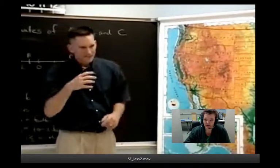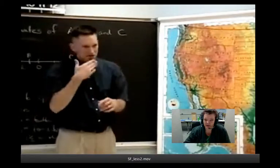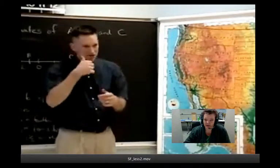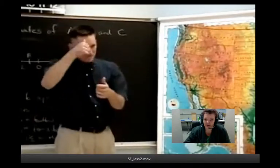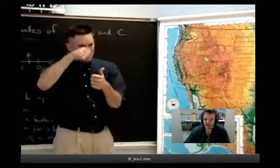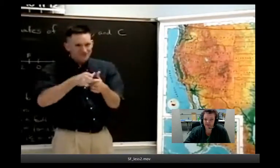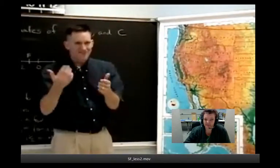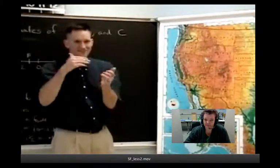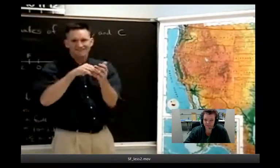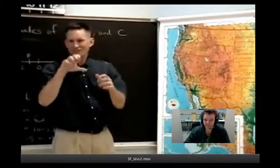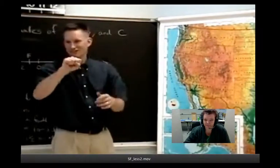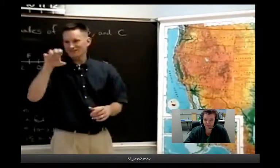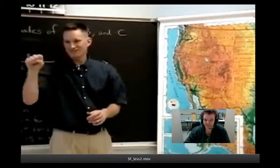latitude lines.